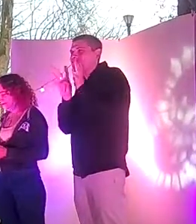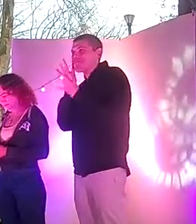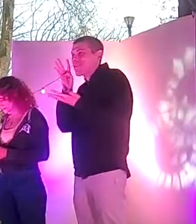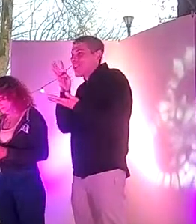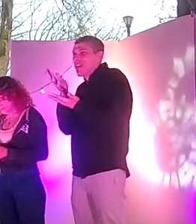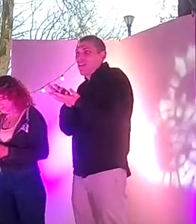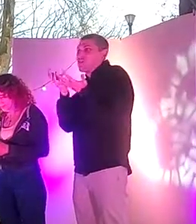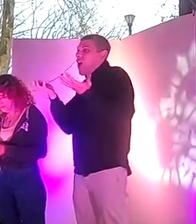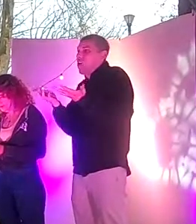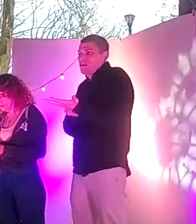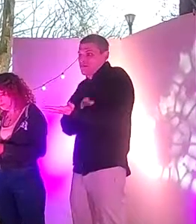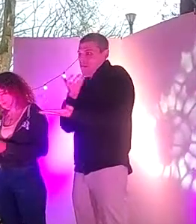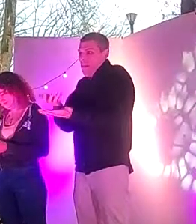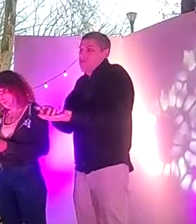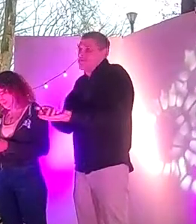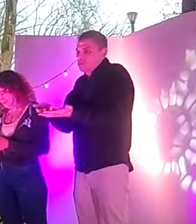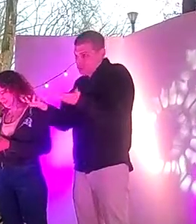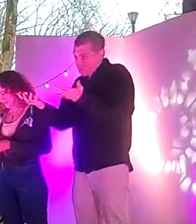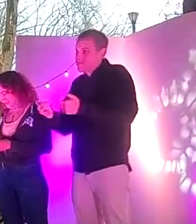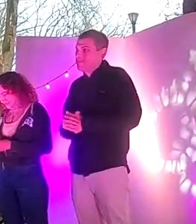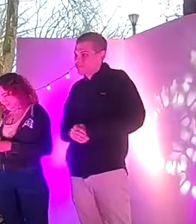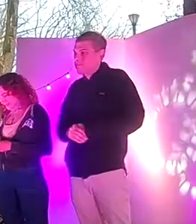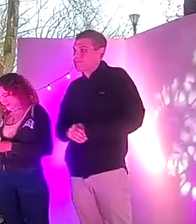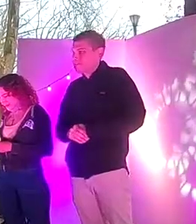come out.